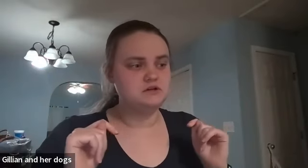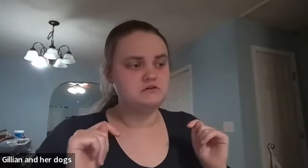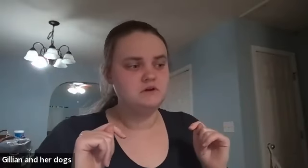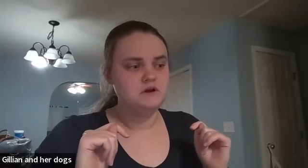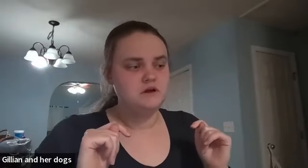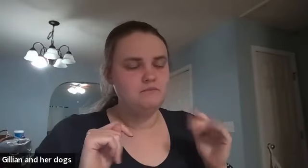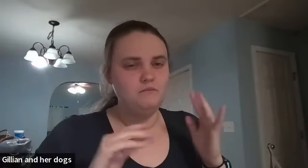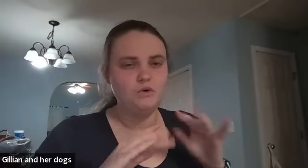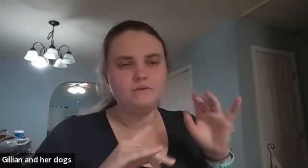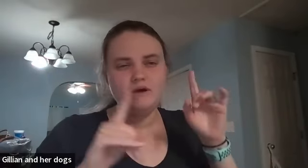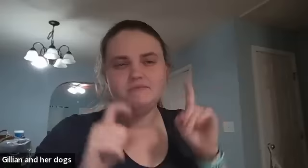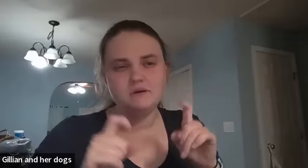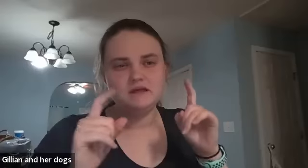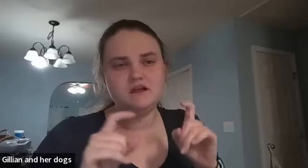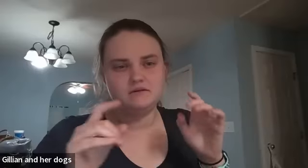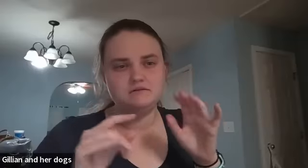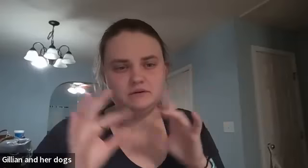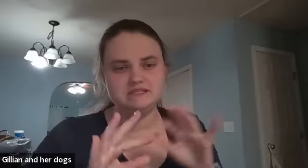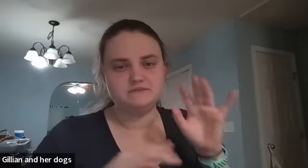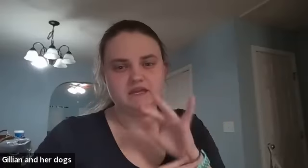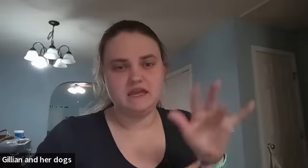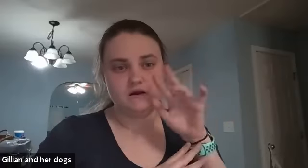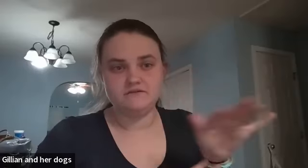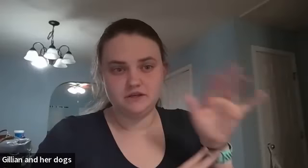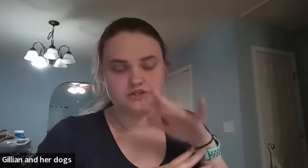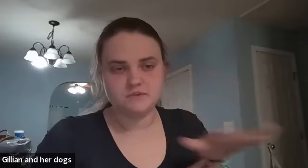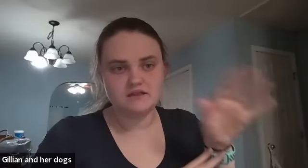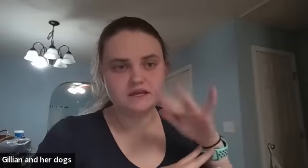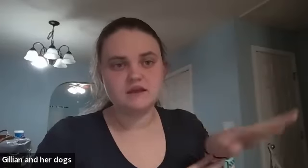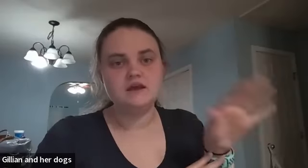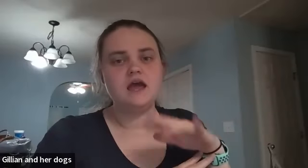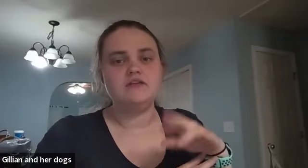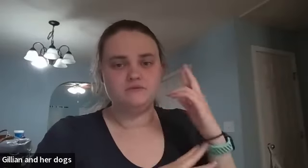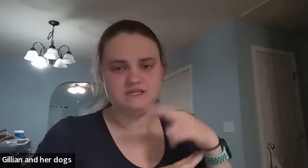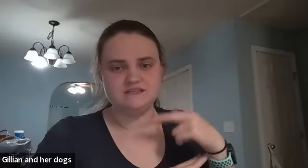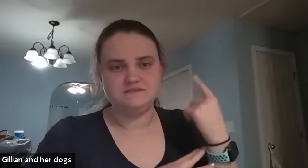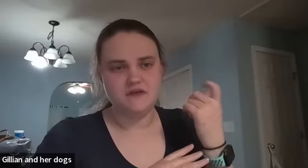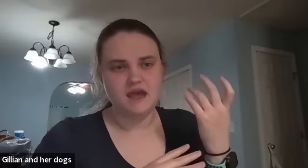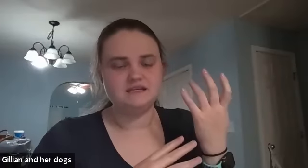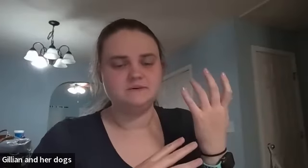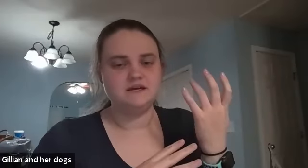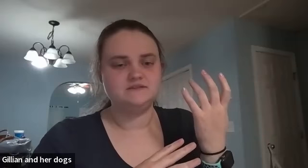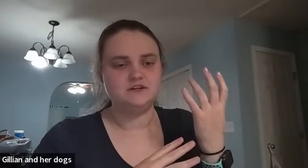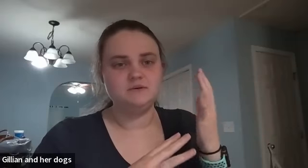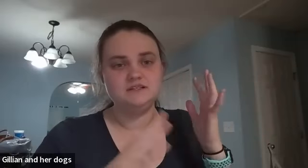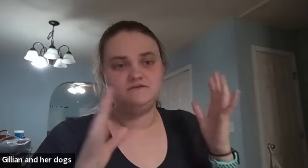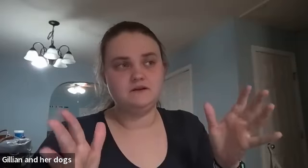to we'll have probably a lot of quizzes if we can on finger spelling. And the reason for that is because finger spelling is